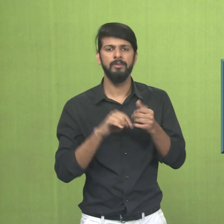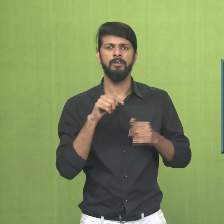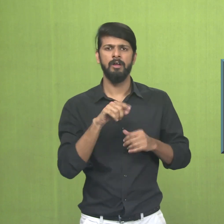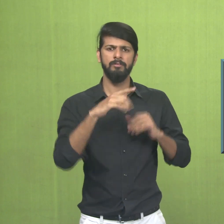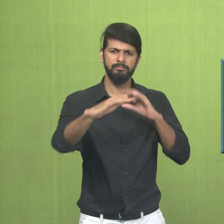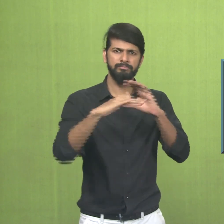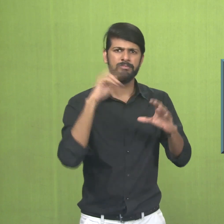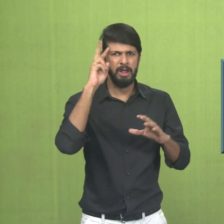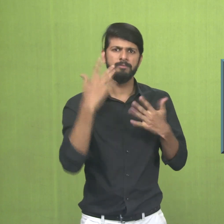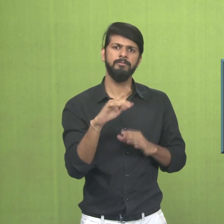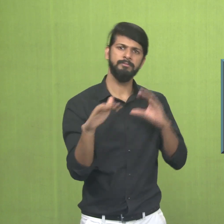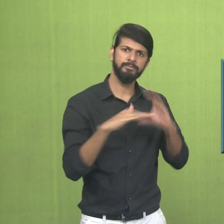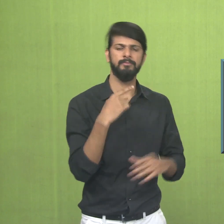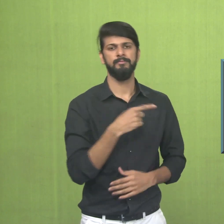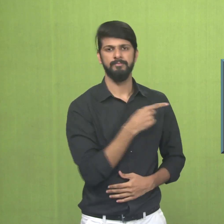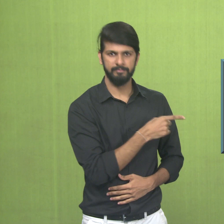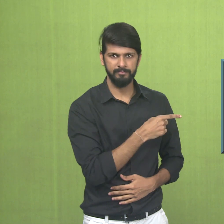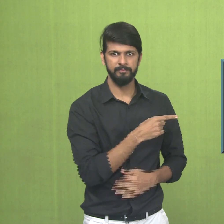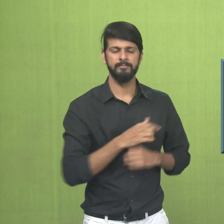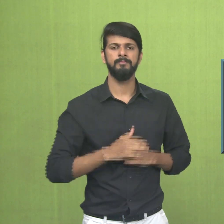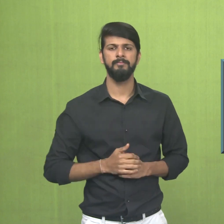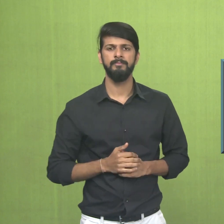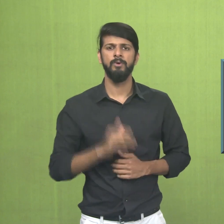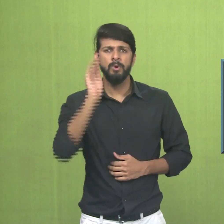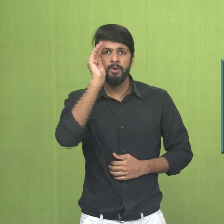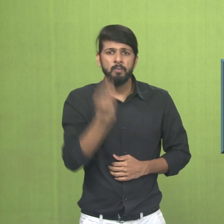signlanguage@nios.ac.in. For more information, you can